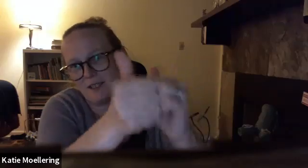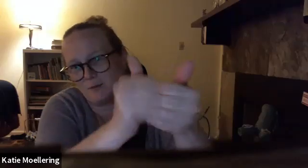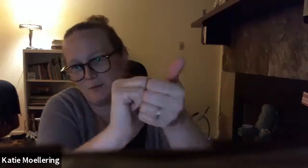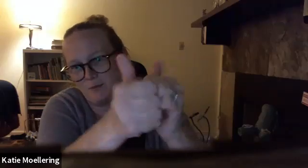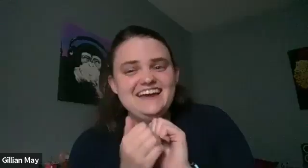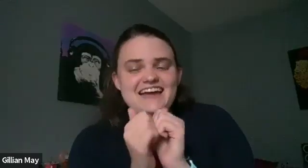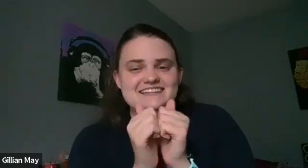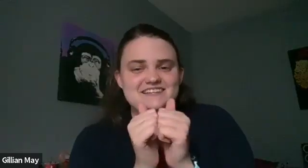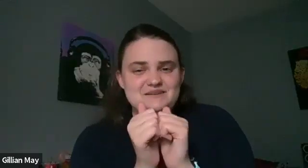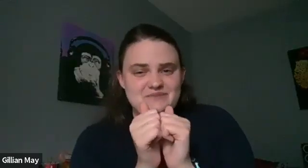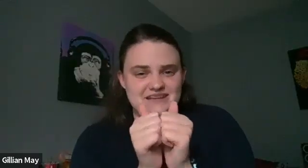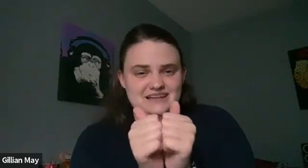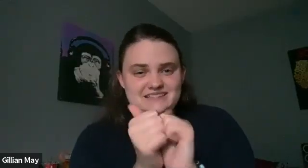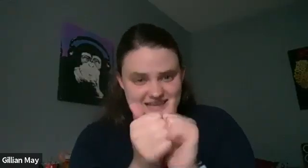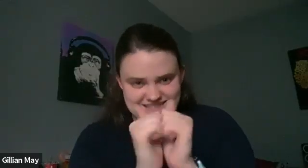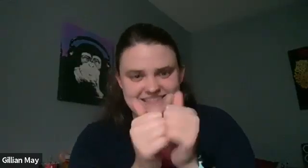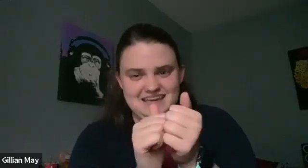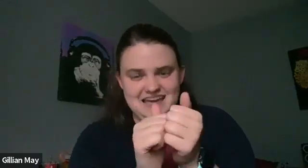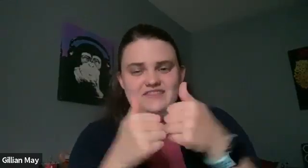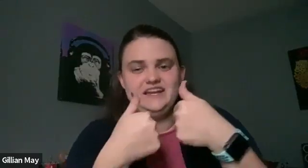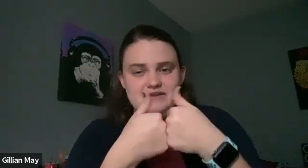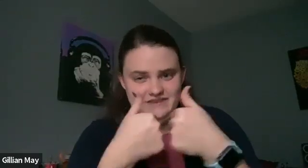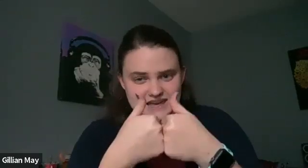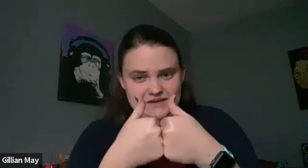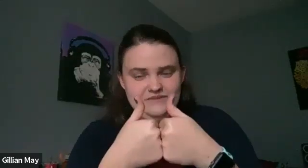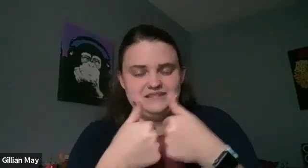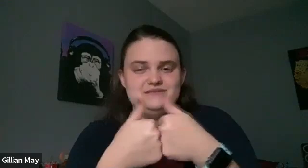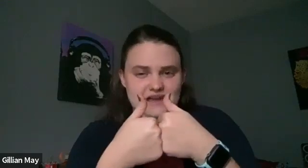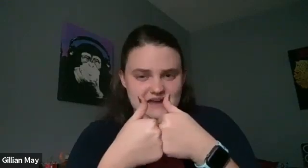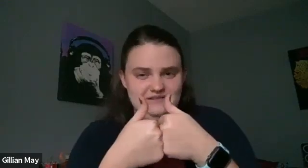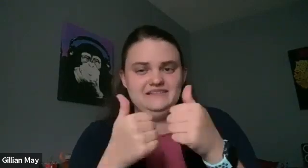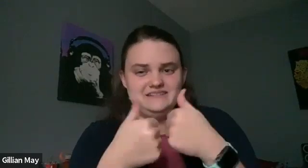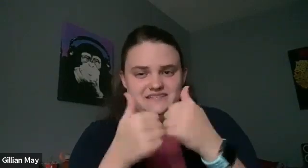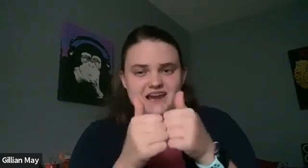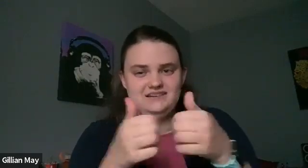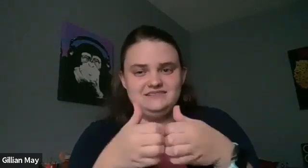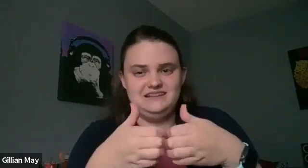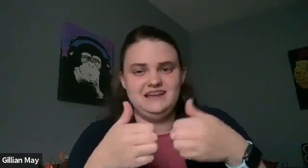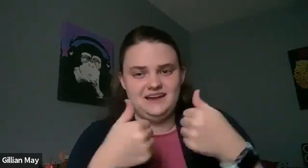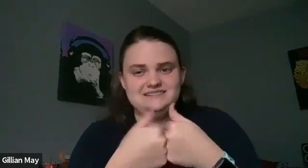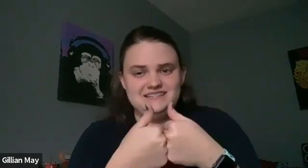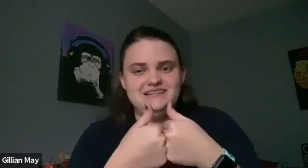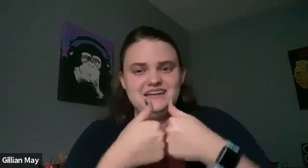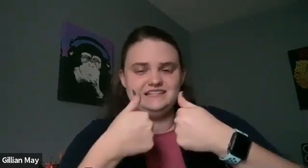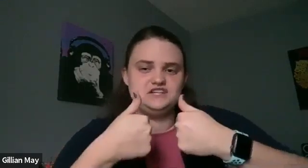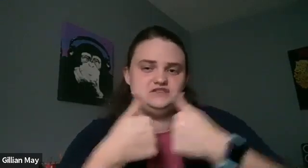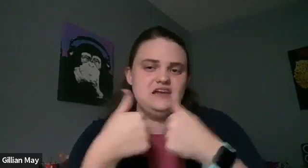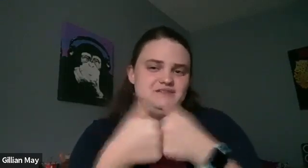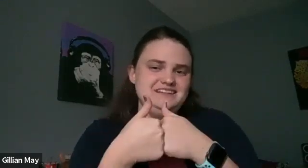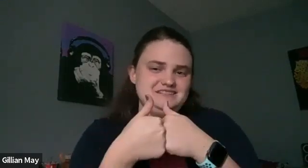is Sports. going to be, Okay. yes. And then you have game that's out like this. Yeah. Yeah. See, it's because you can't really